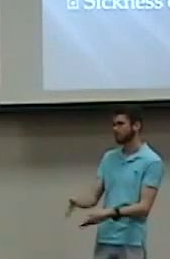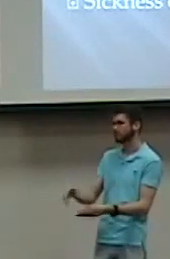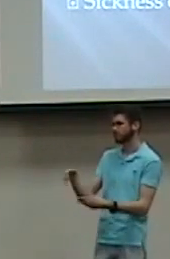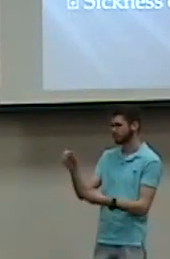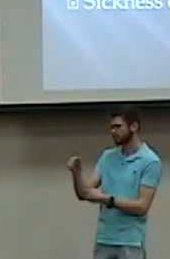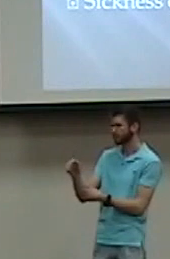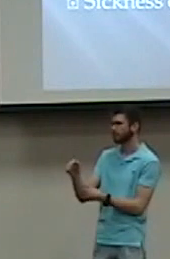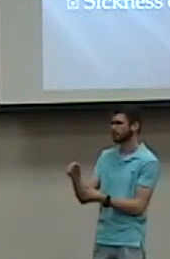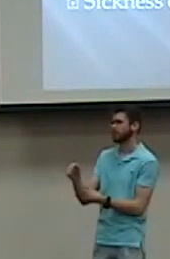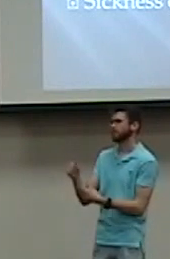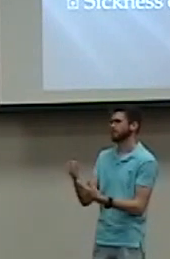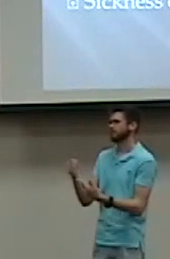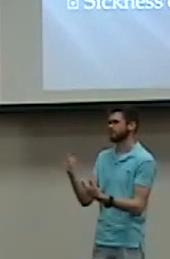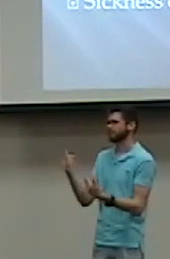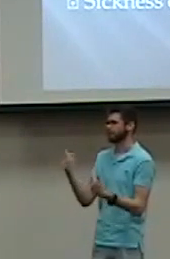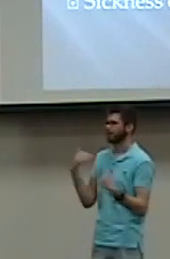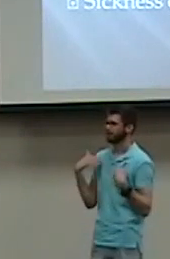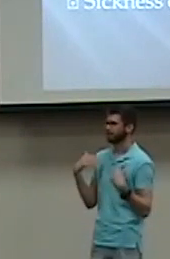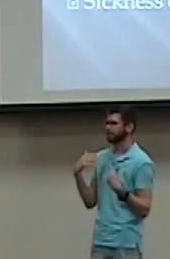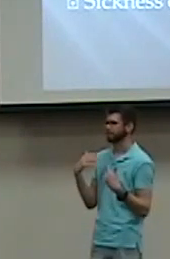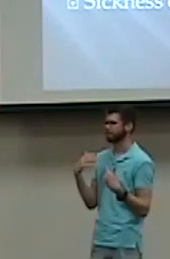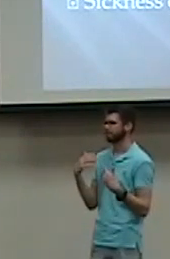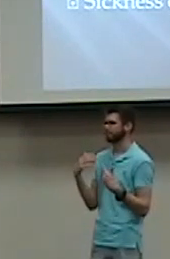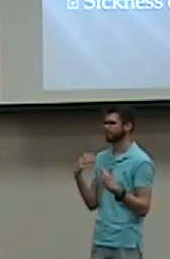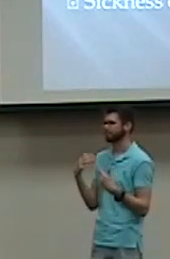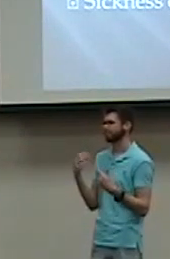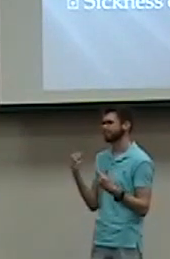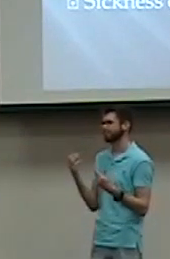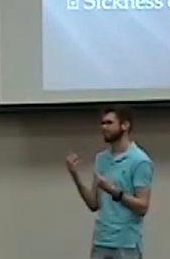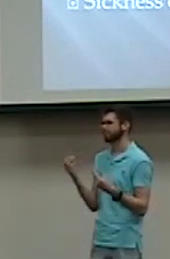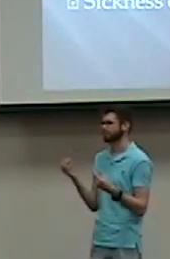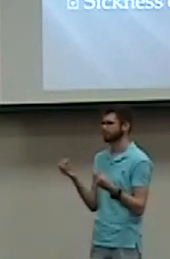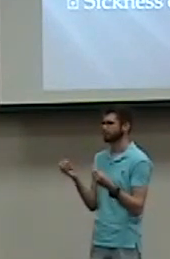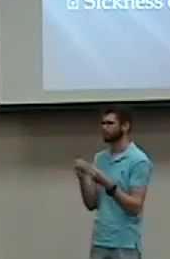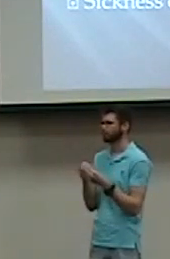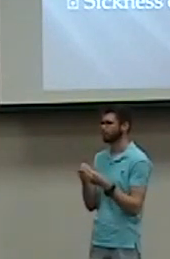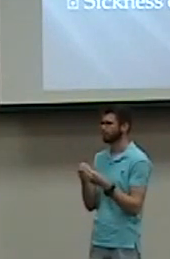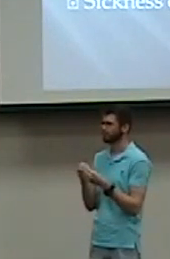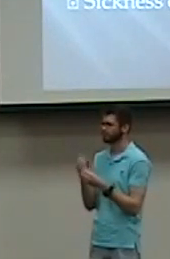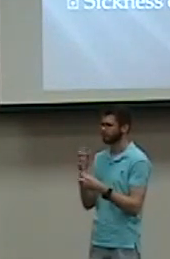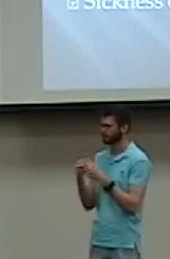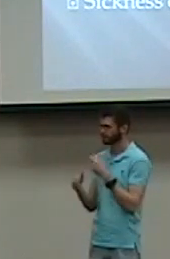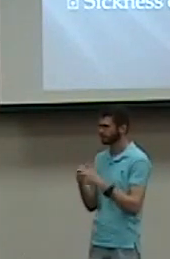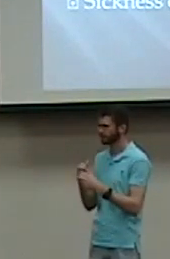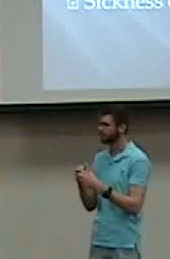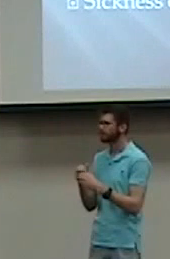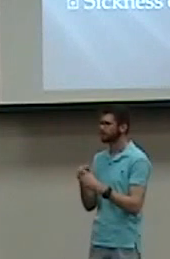dealing with it in a much larger way, it is affecting the entire family, and we must minister to both.